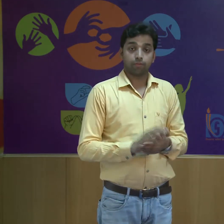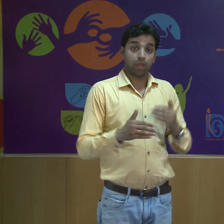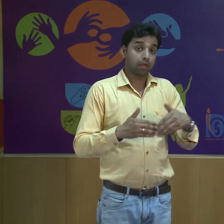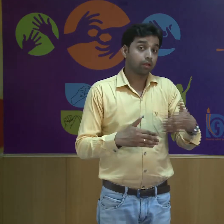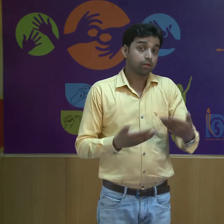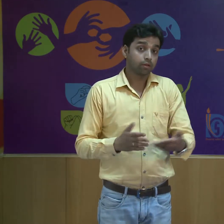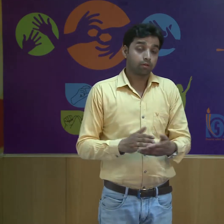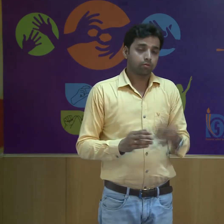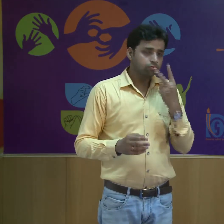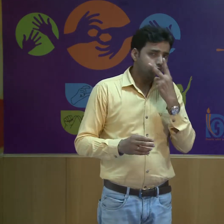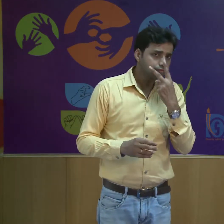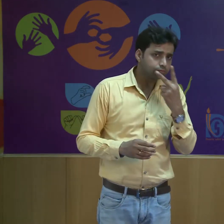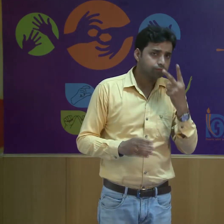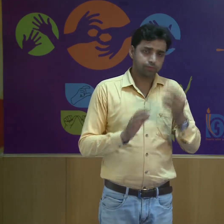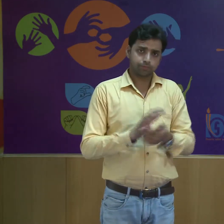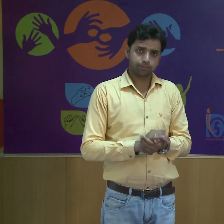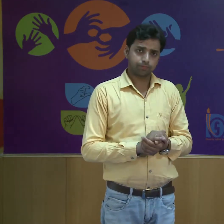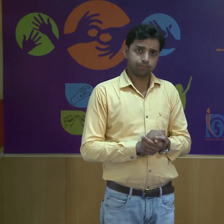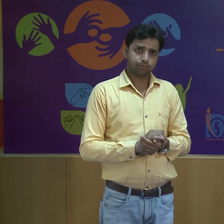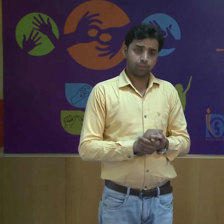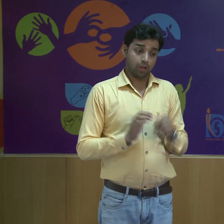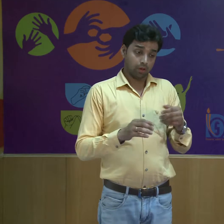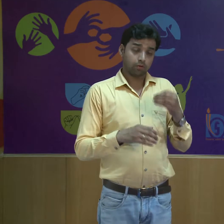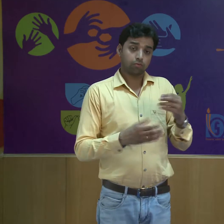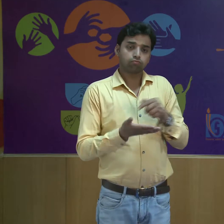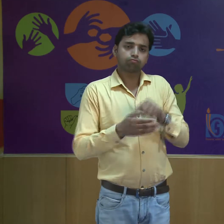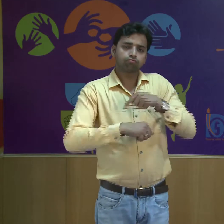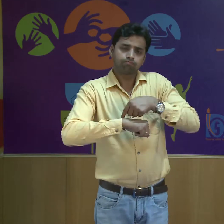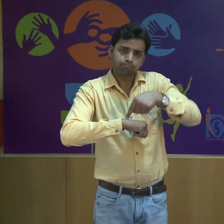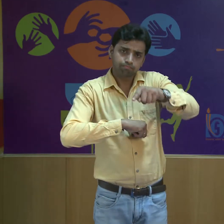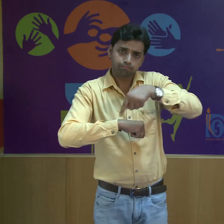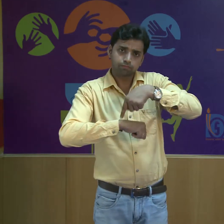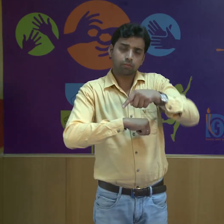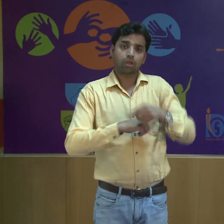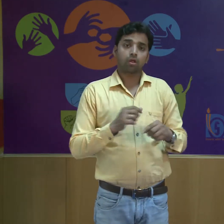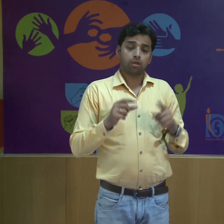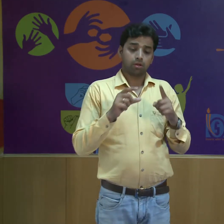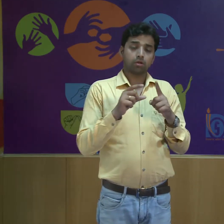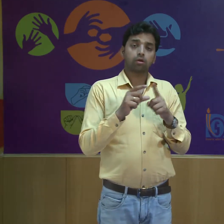Therefore, we see that during this period, the Dharma Shastras